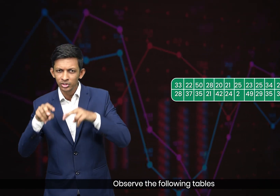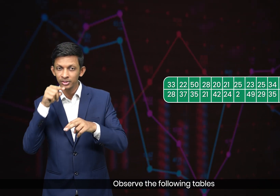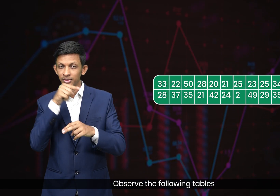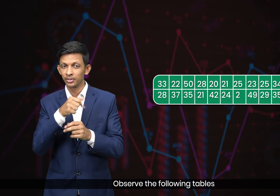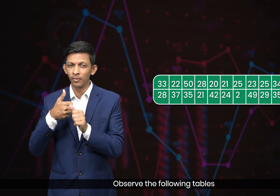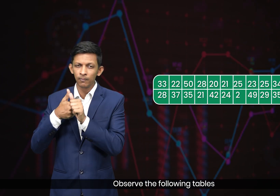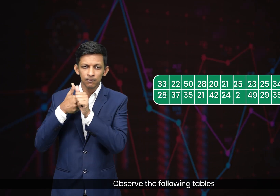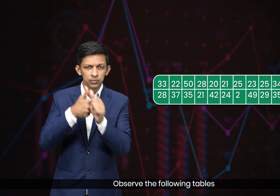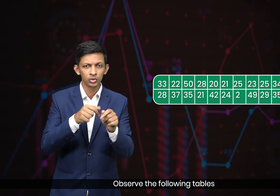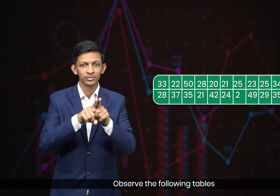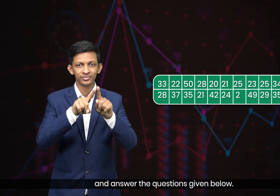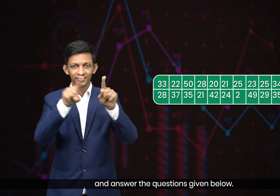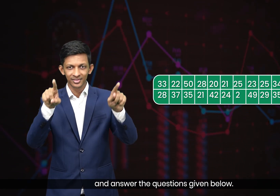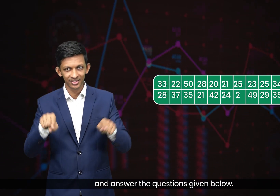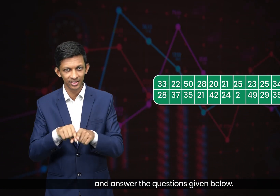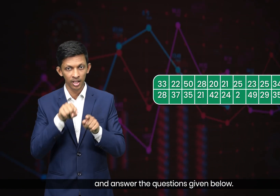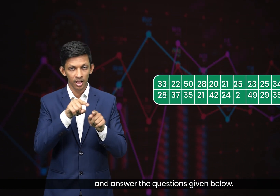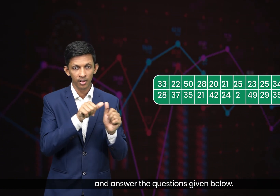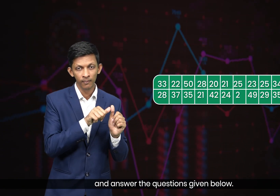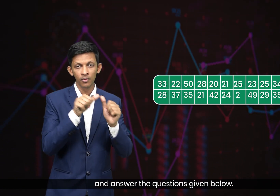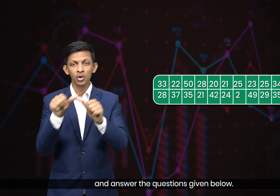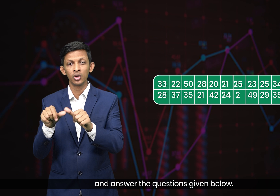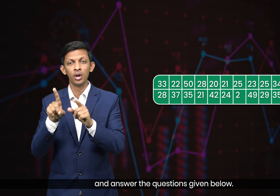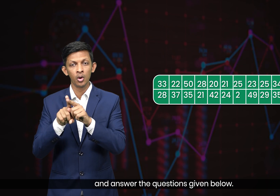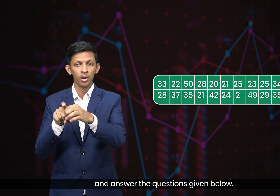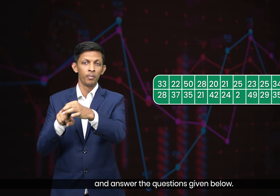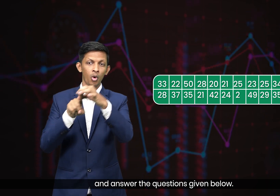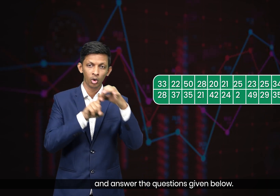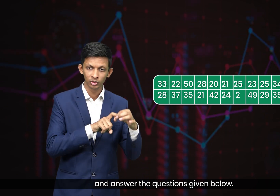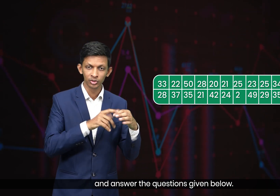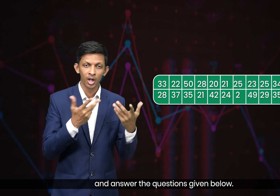Observe the following tables and answer the questions given below.